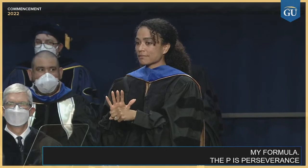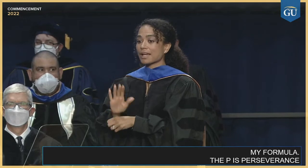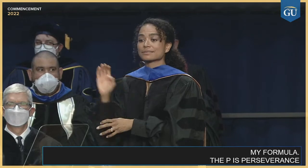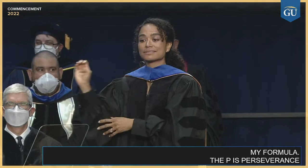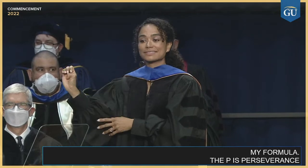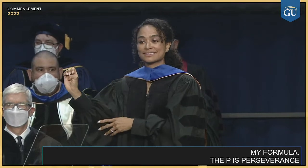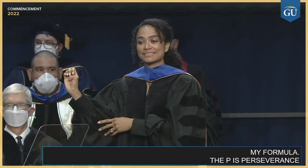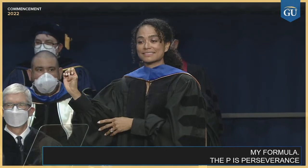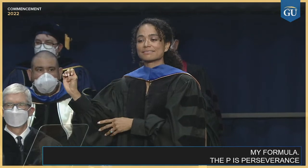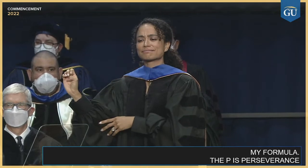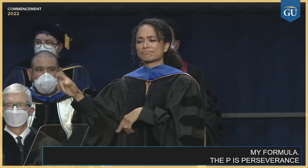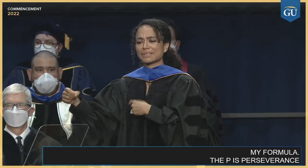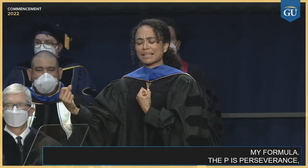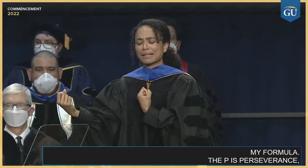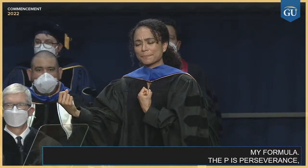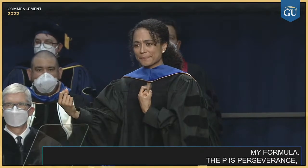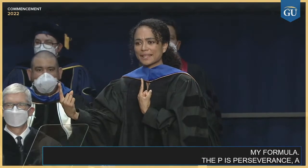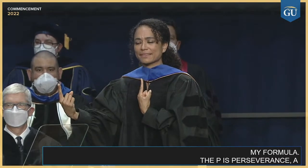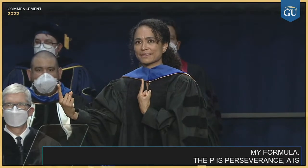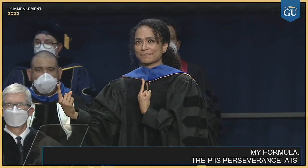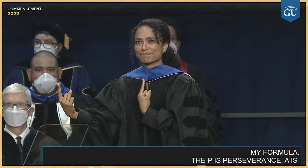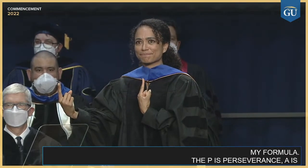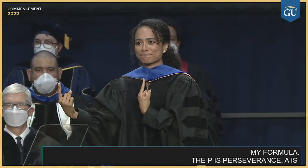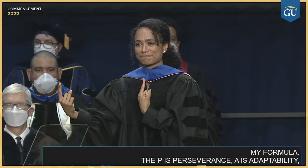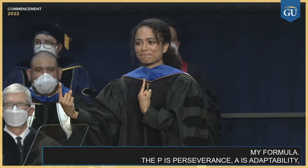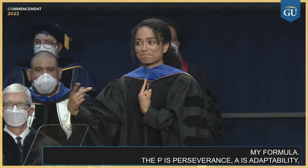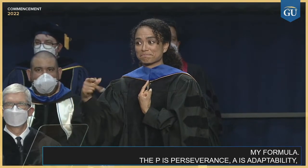is commitment, and E is empathy.